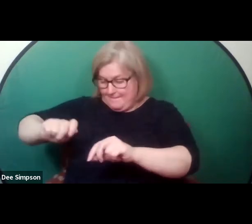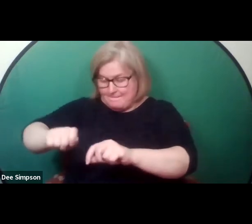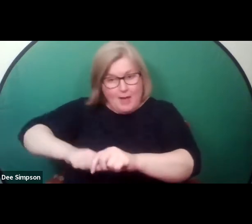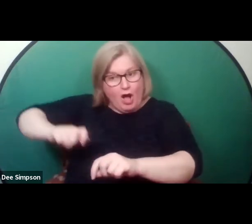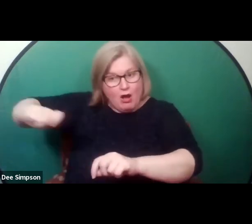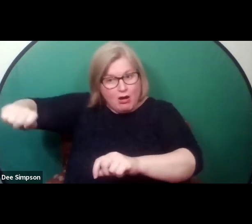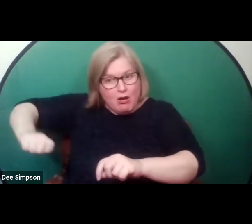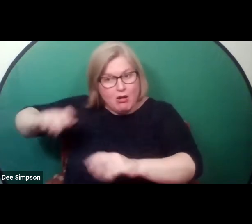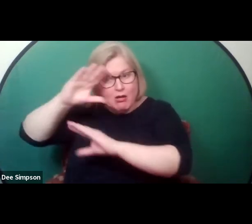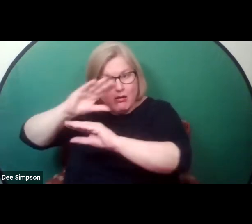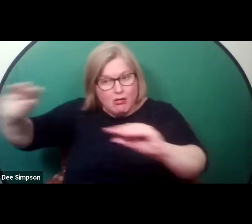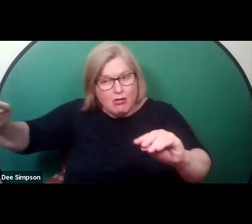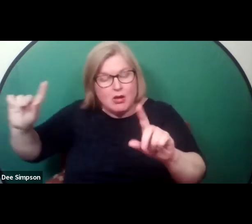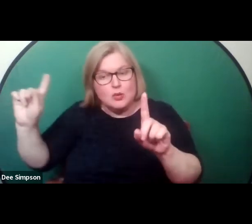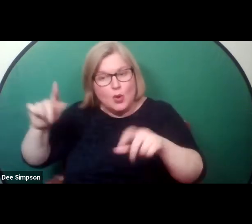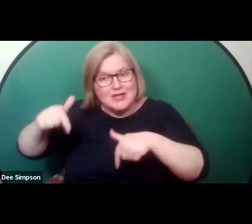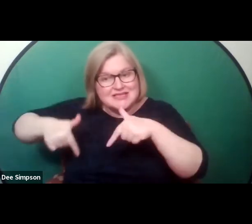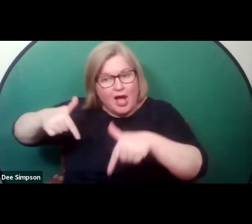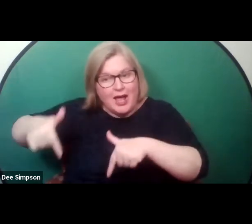let cyclists know that